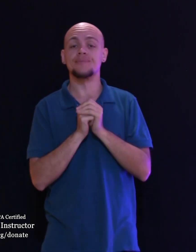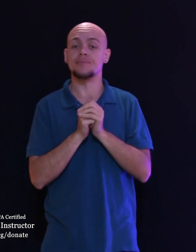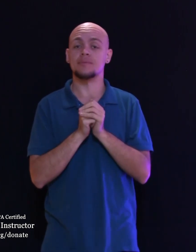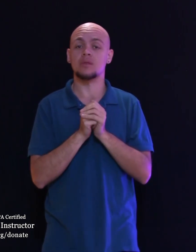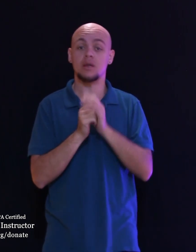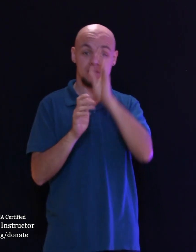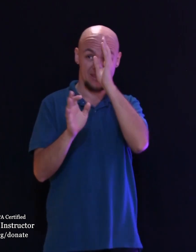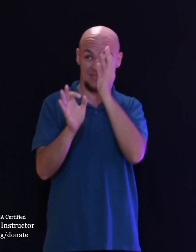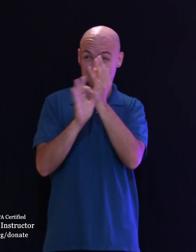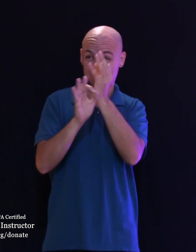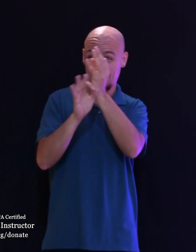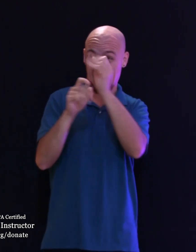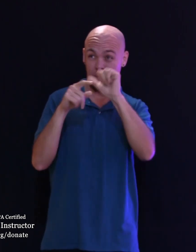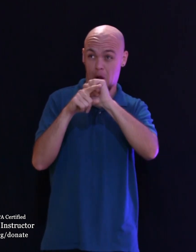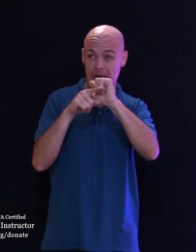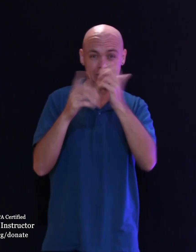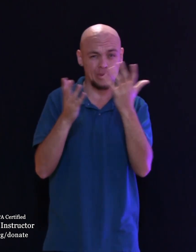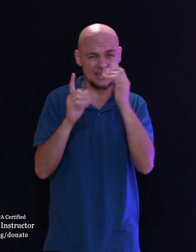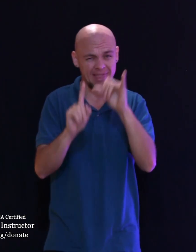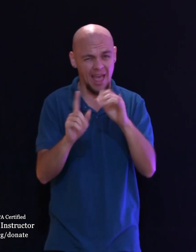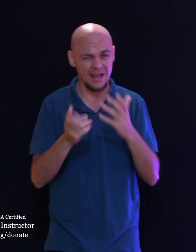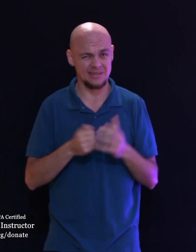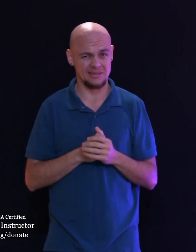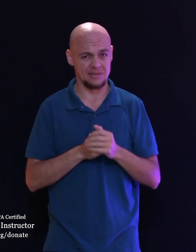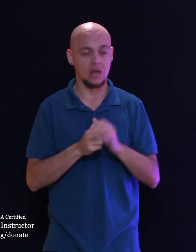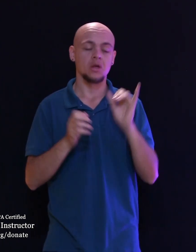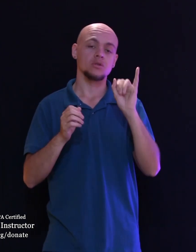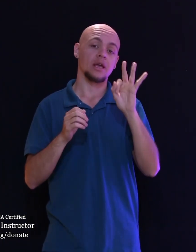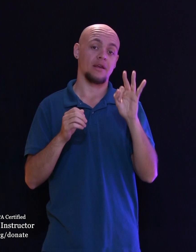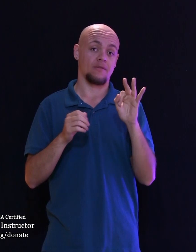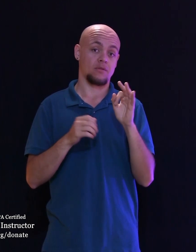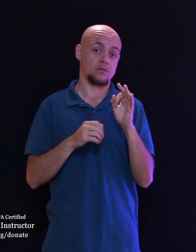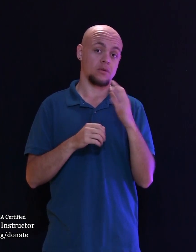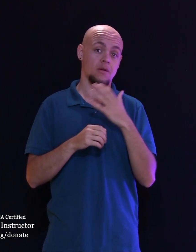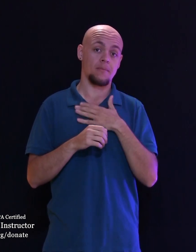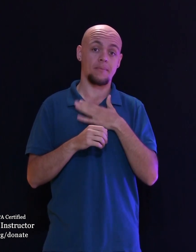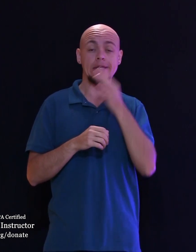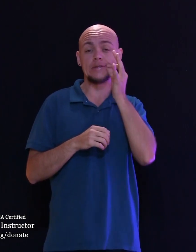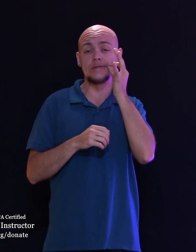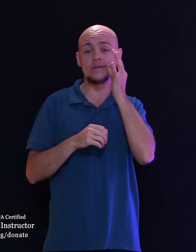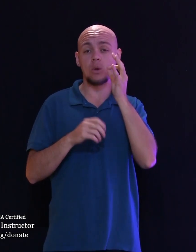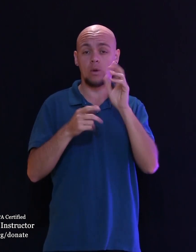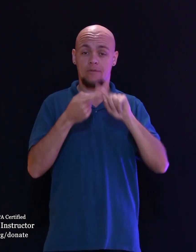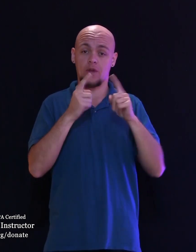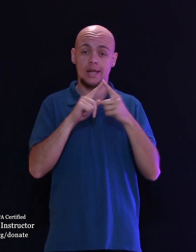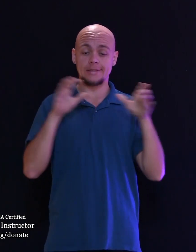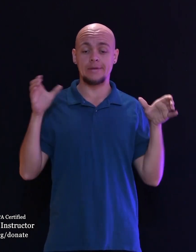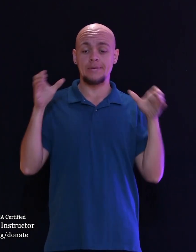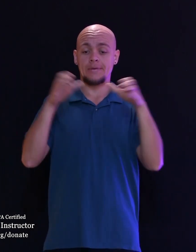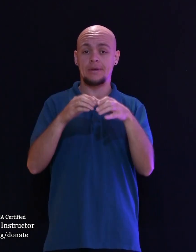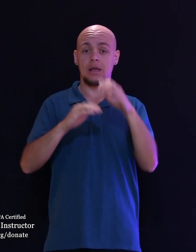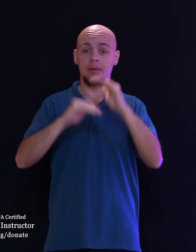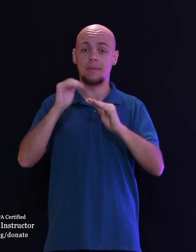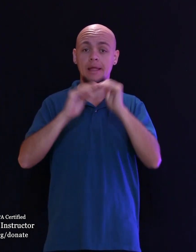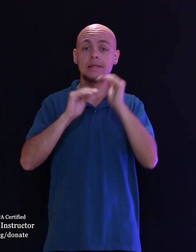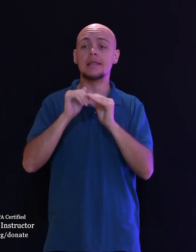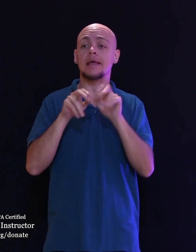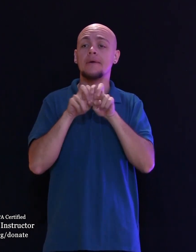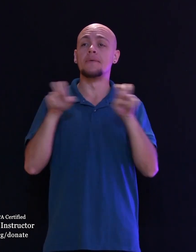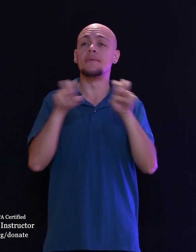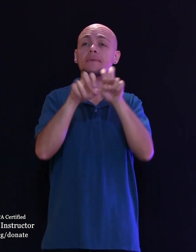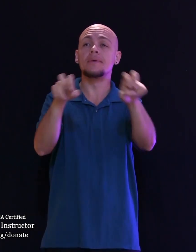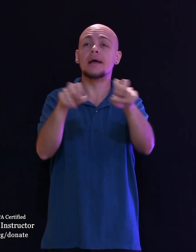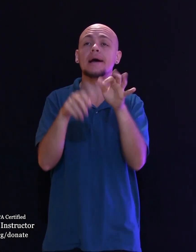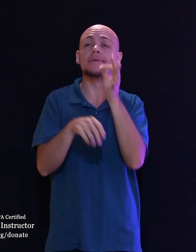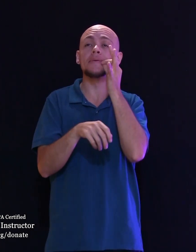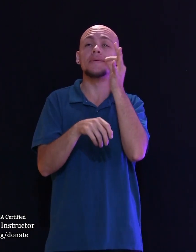is an exercise of faith? If I get together, say a dozen of my stoner friends, and we sit in a building with pews and smoke pot,